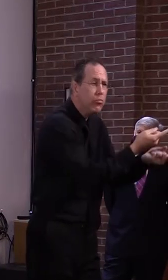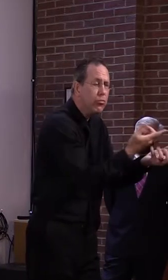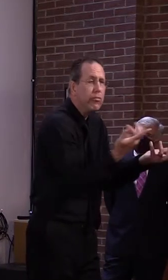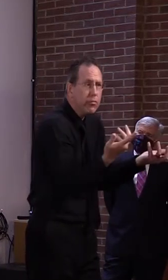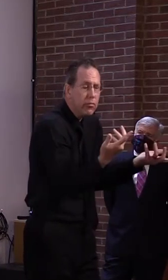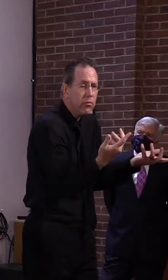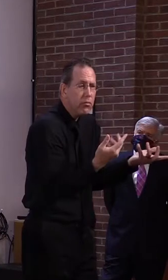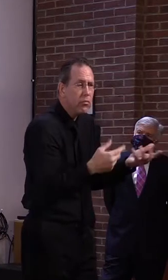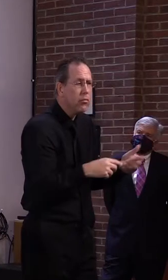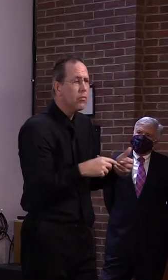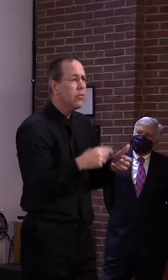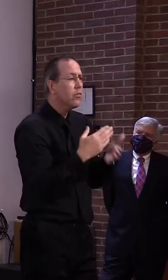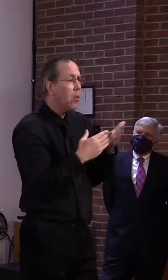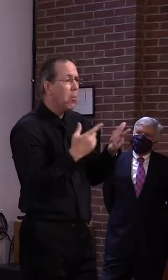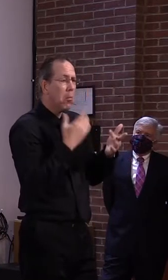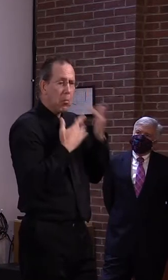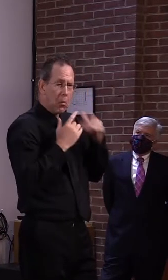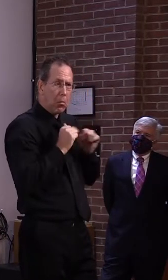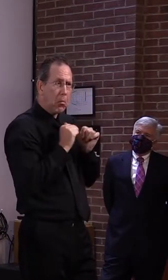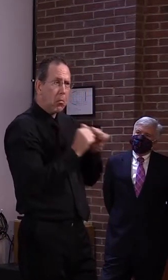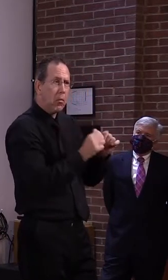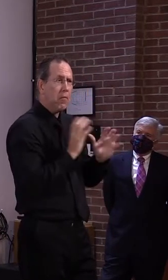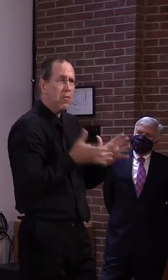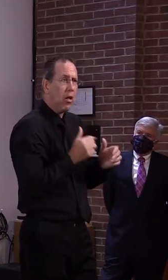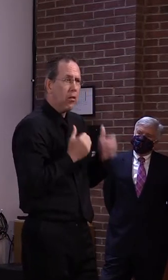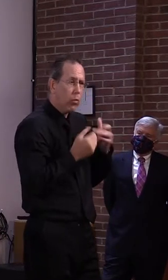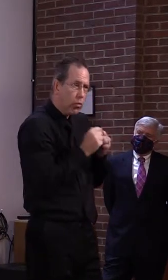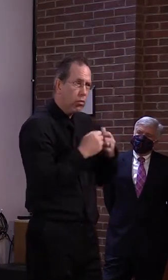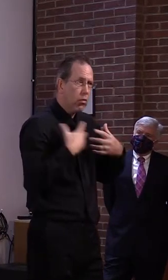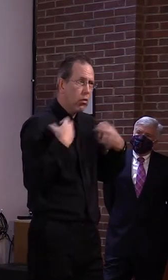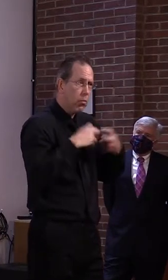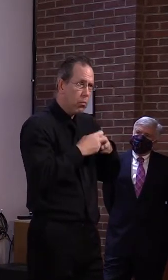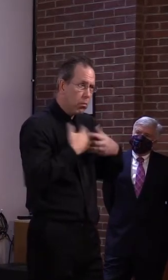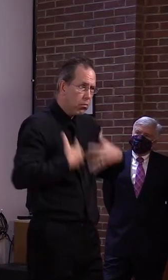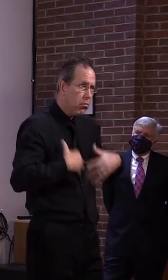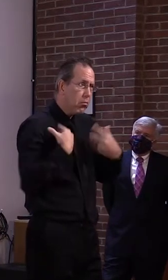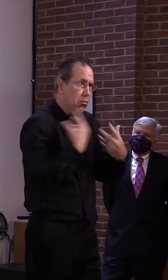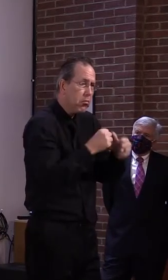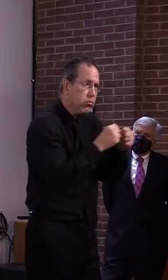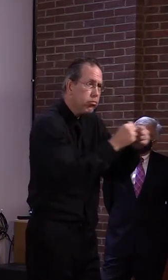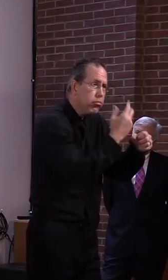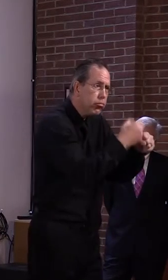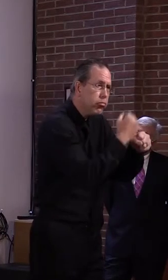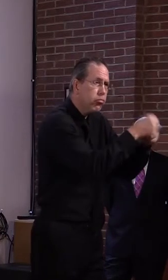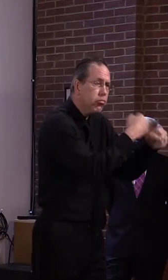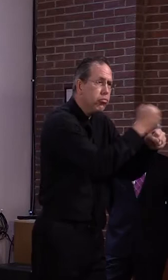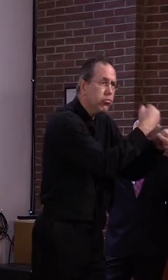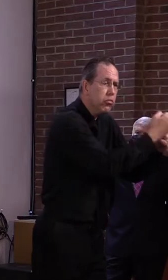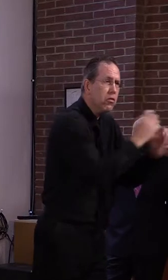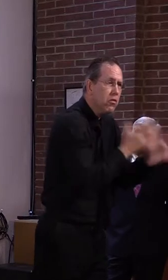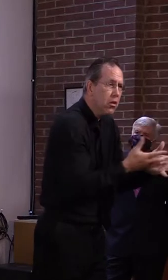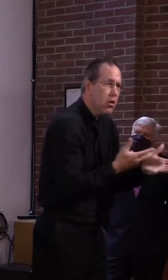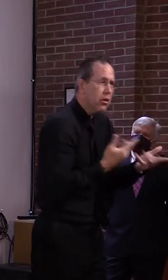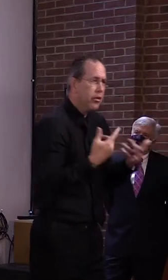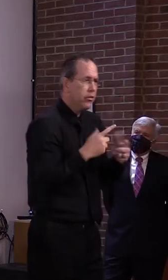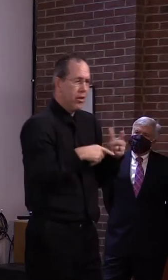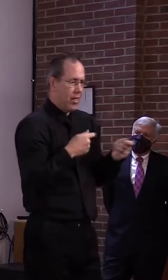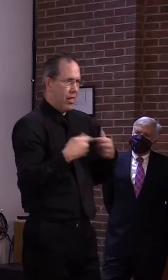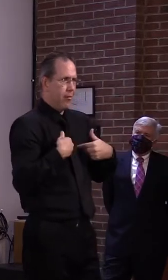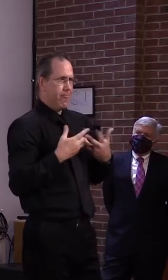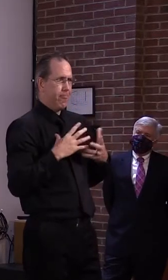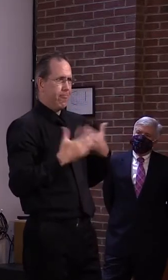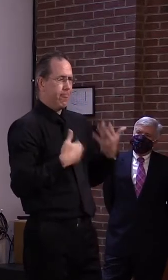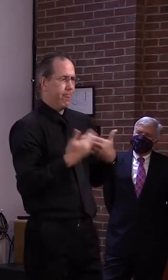It was overwhelming and their system couldn't handle it. It didn't mean they died of